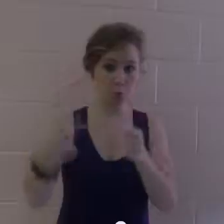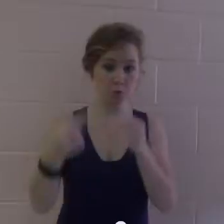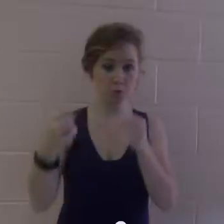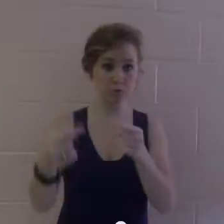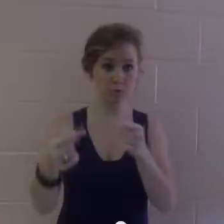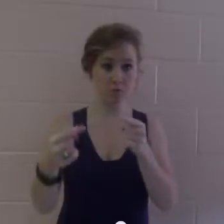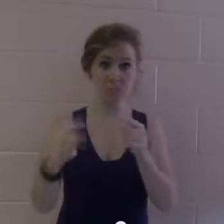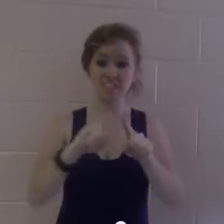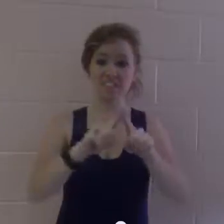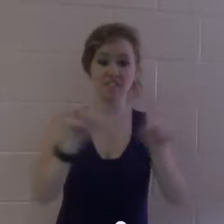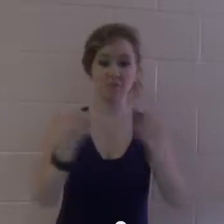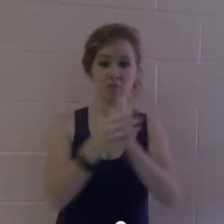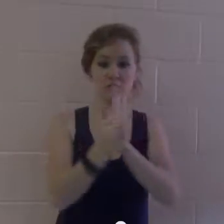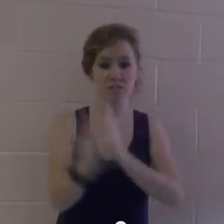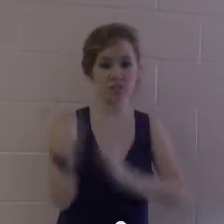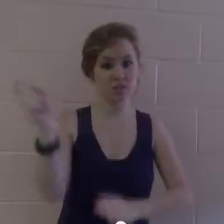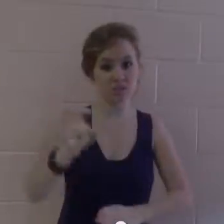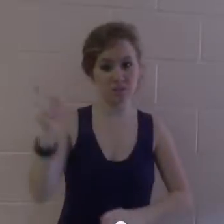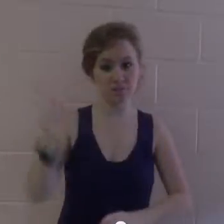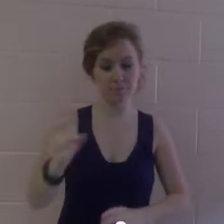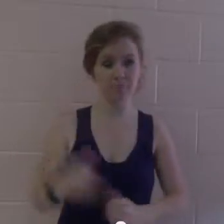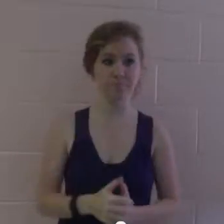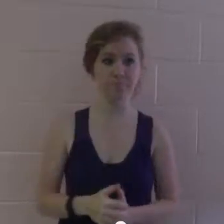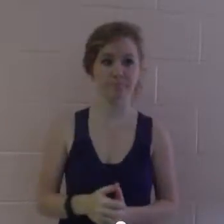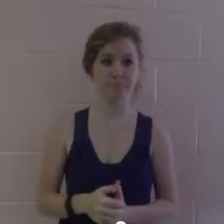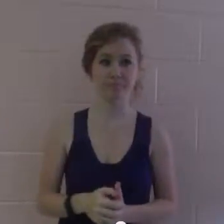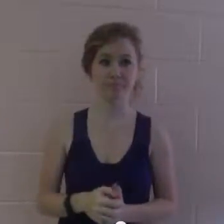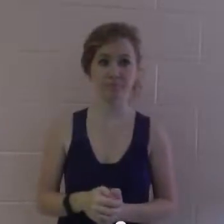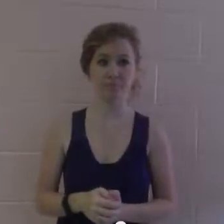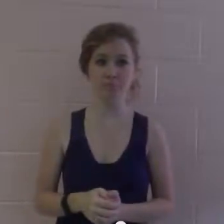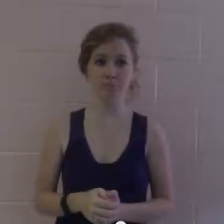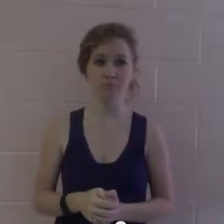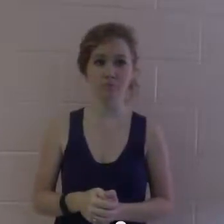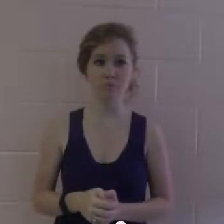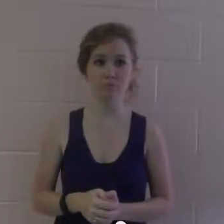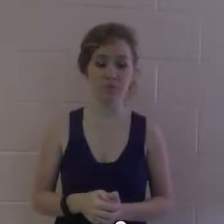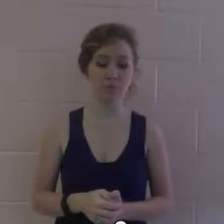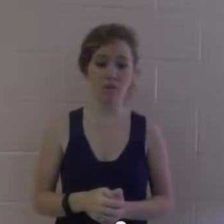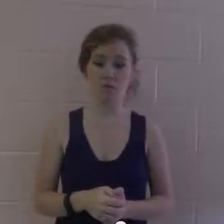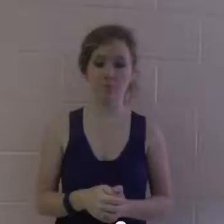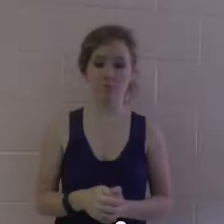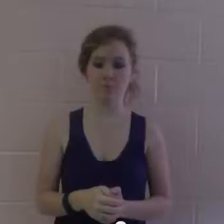is having a different struggle. They need to learn skills